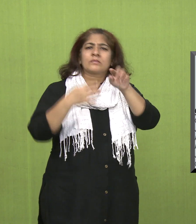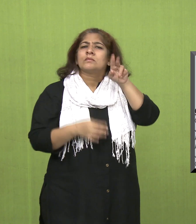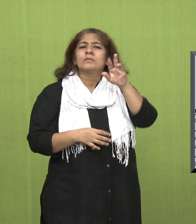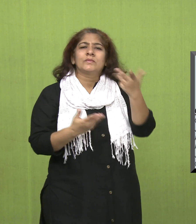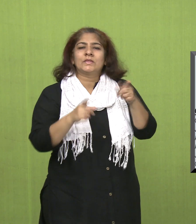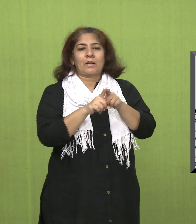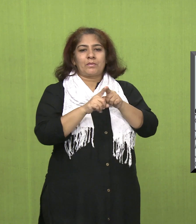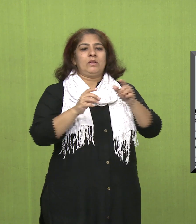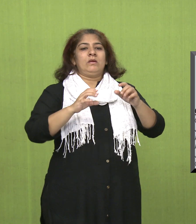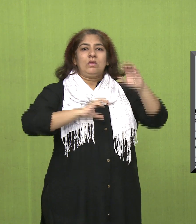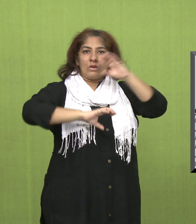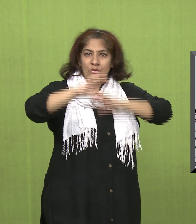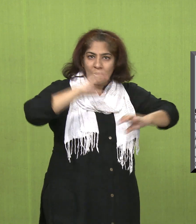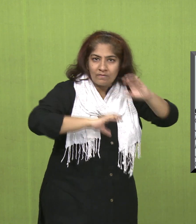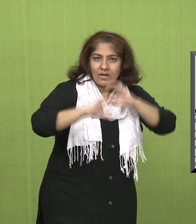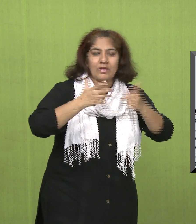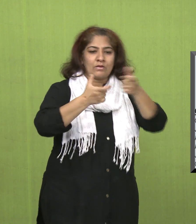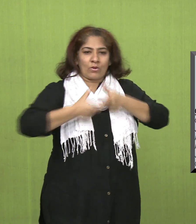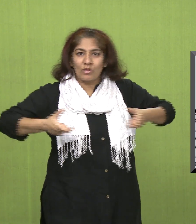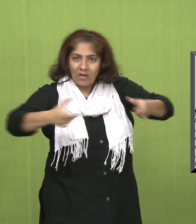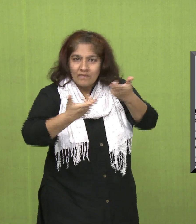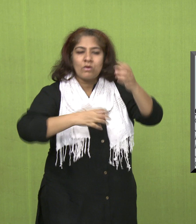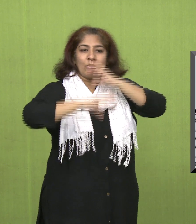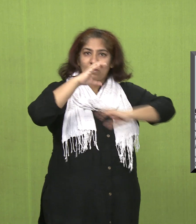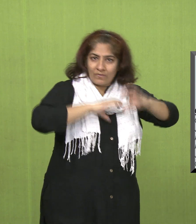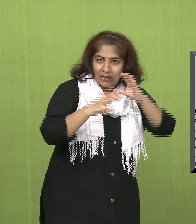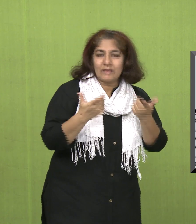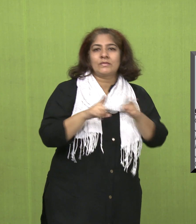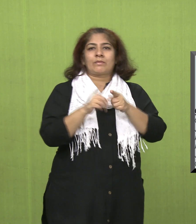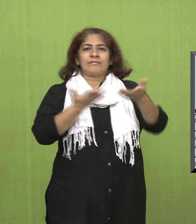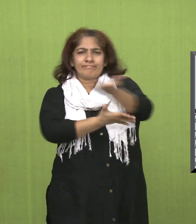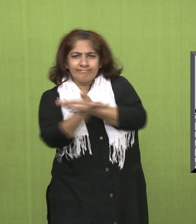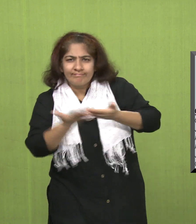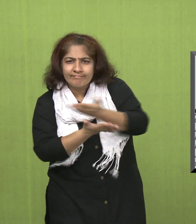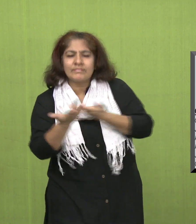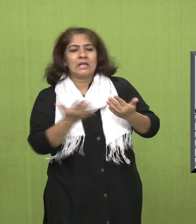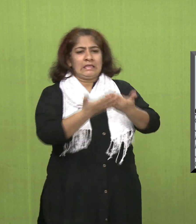Now comes the fourth conference or discussion method.